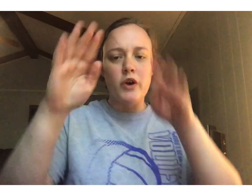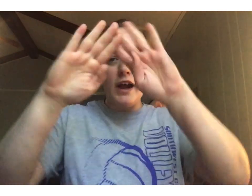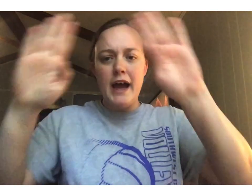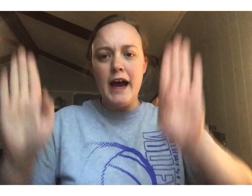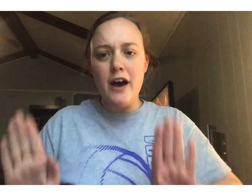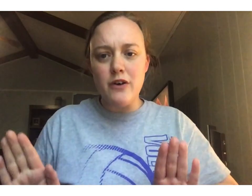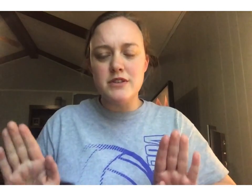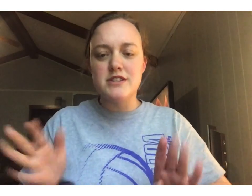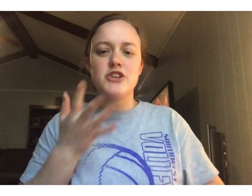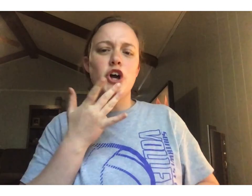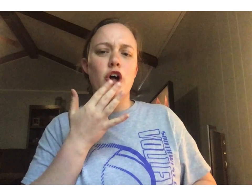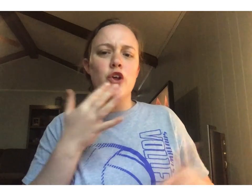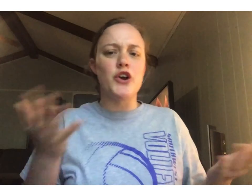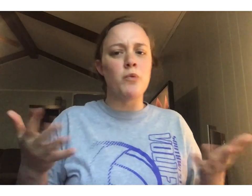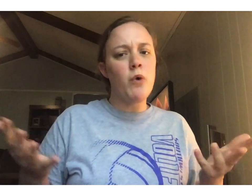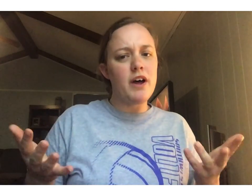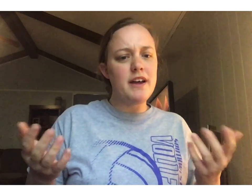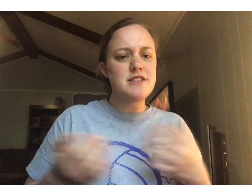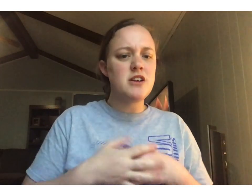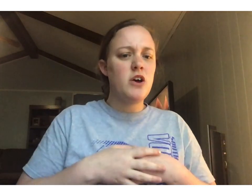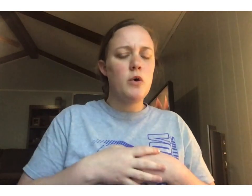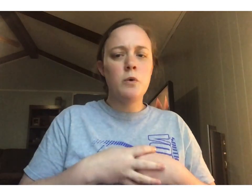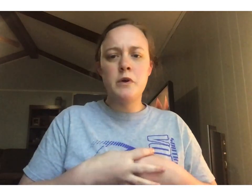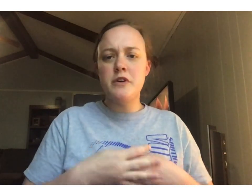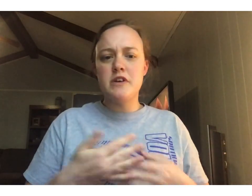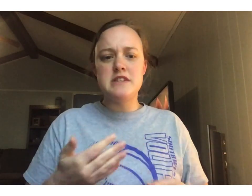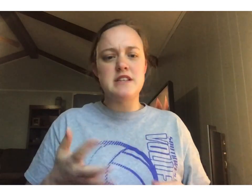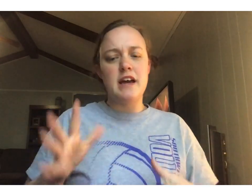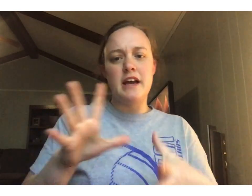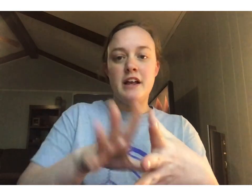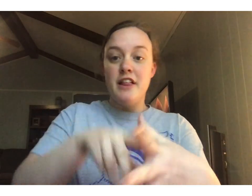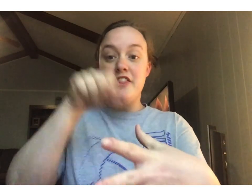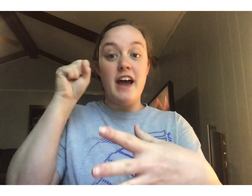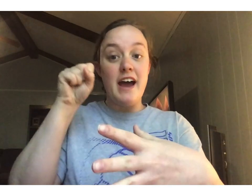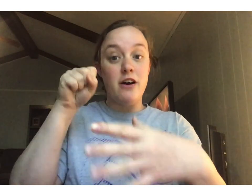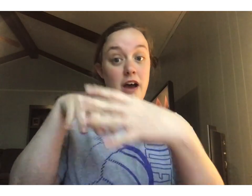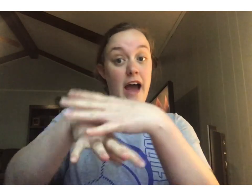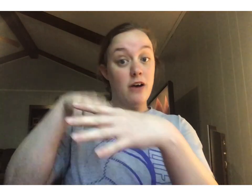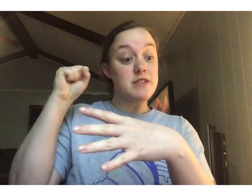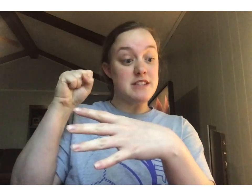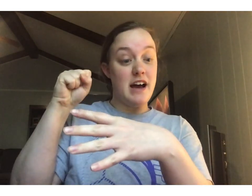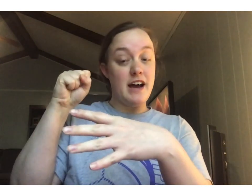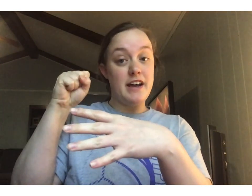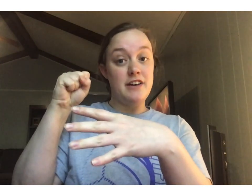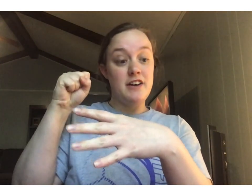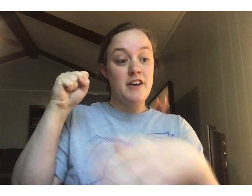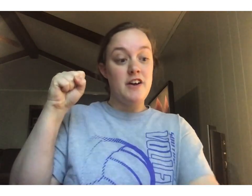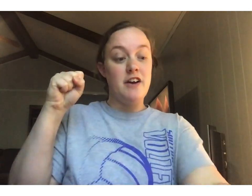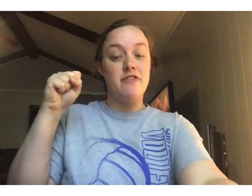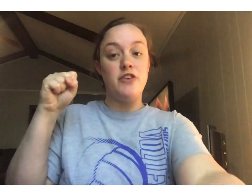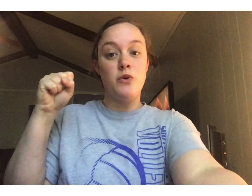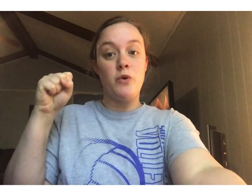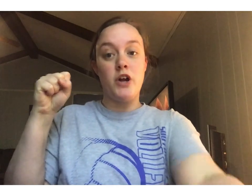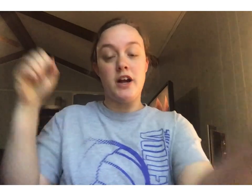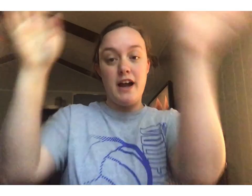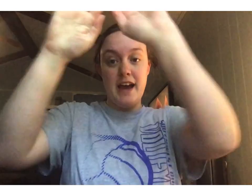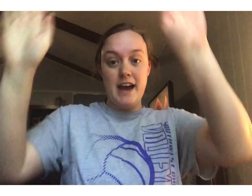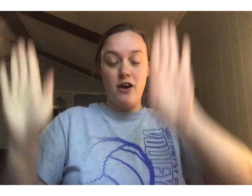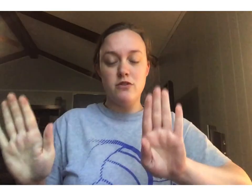your house color what, or you could say the outside of your